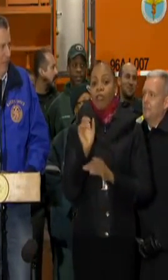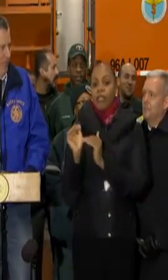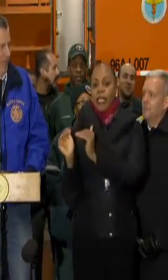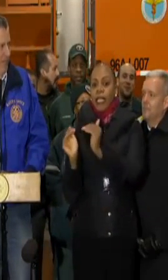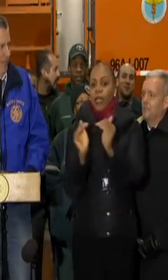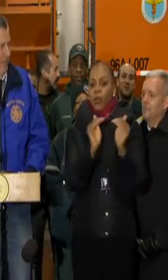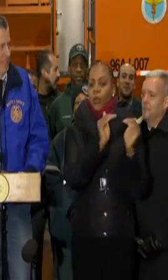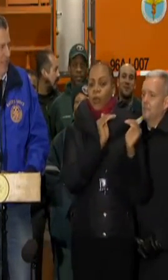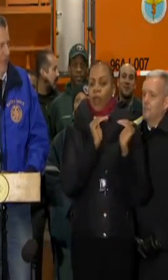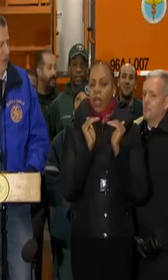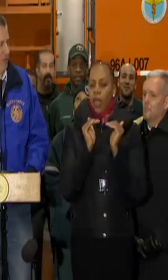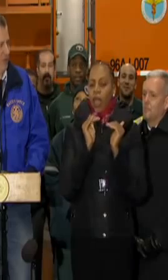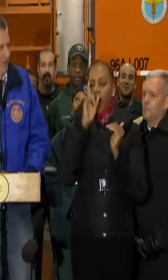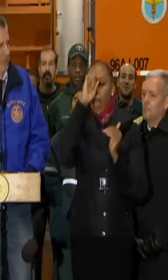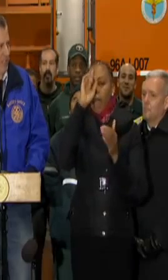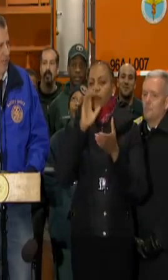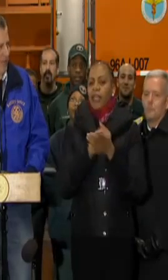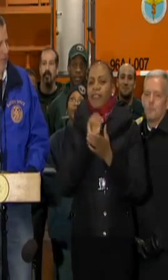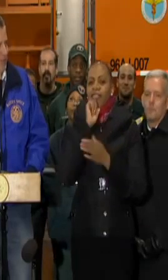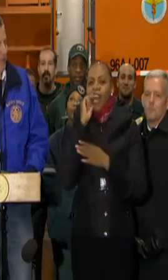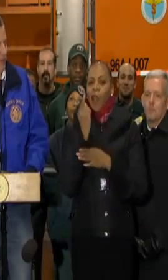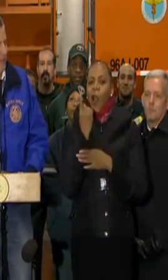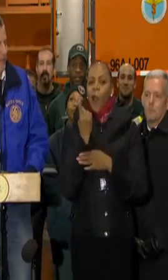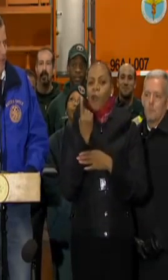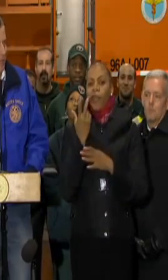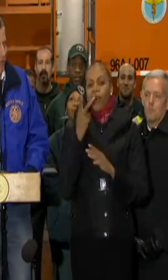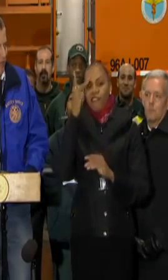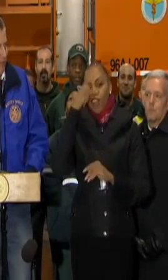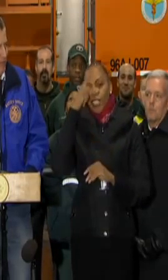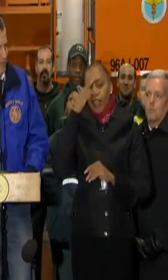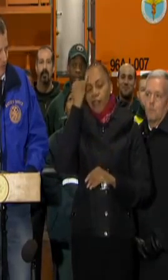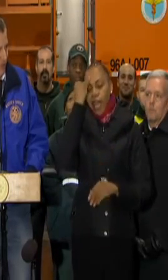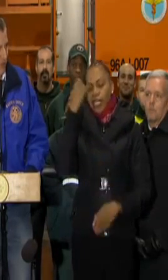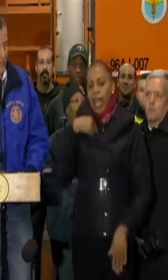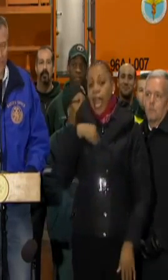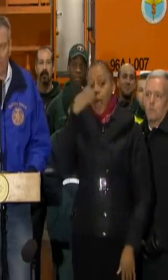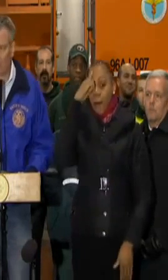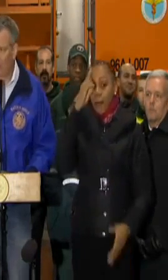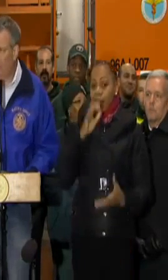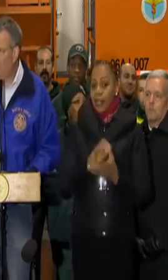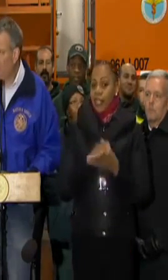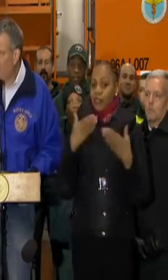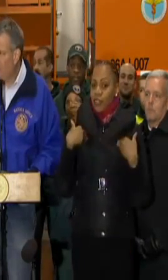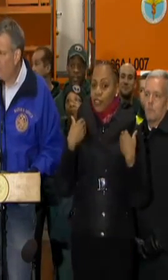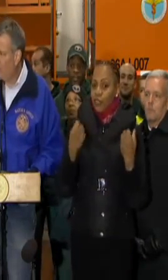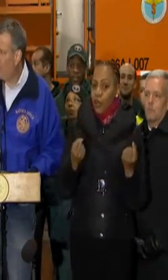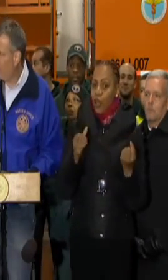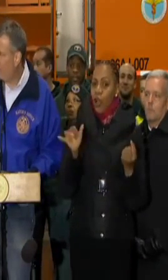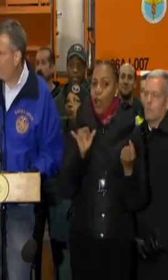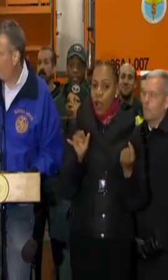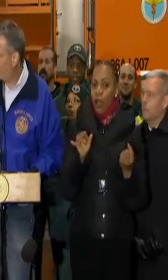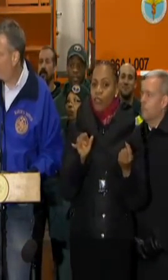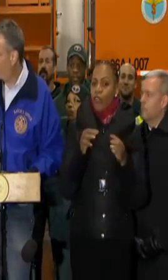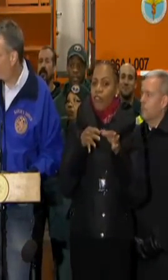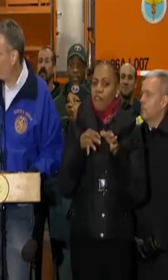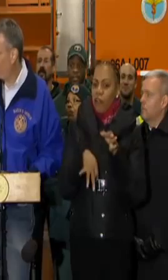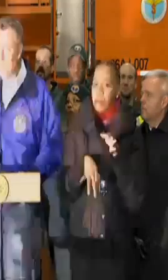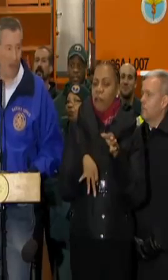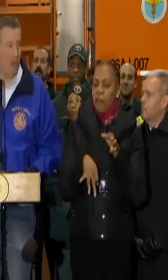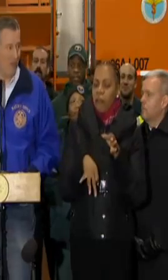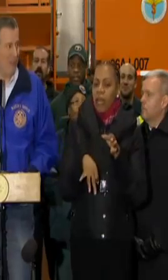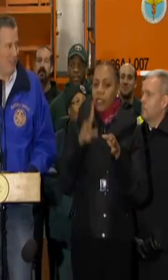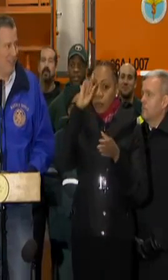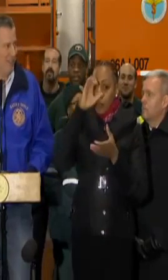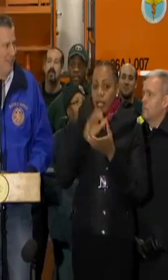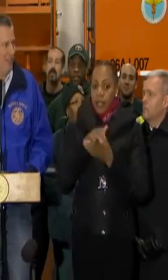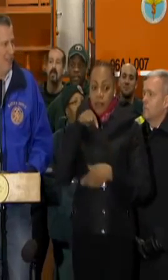I believe that that is not only a philosophical idea that I believe in strongly, it's also the fundamental